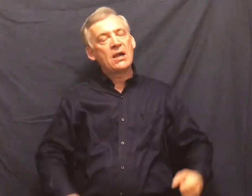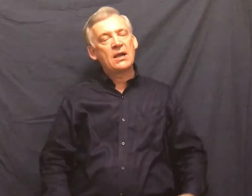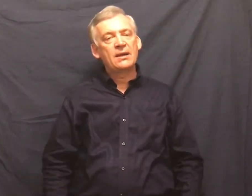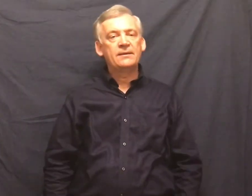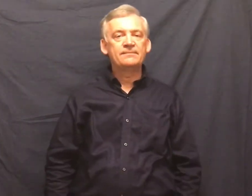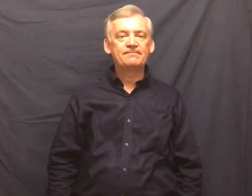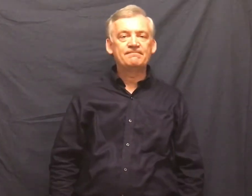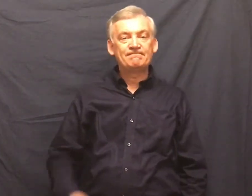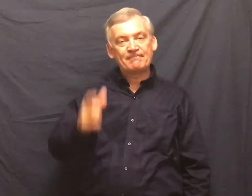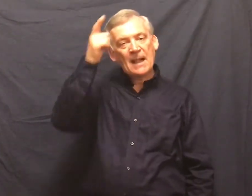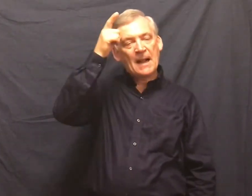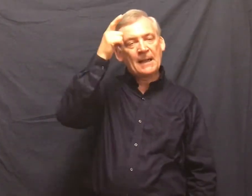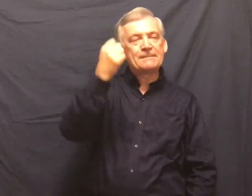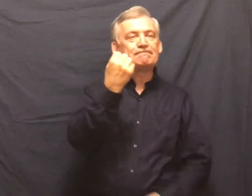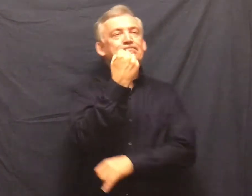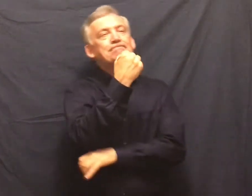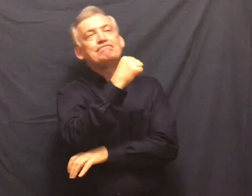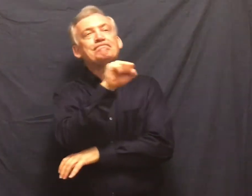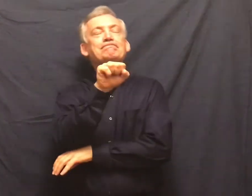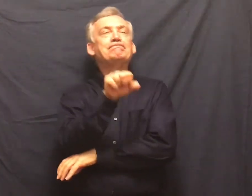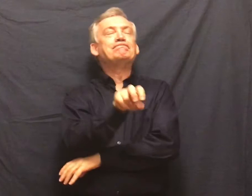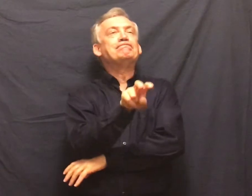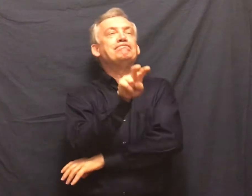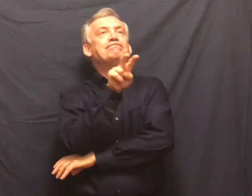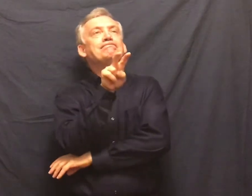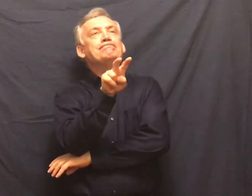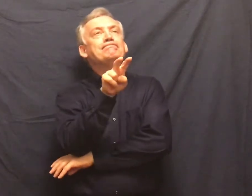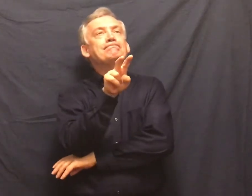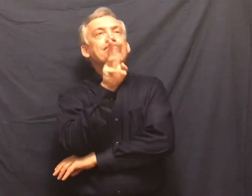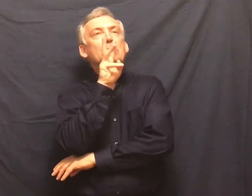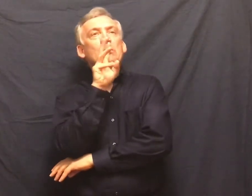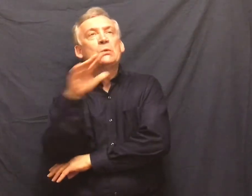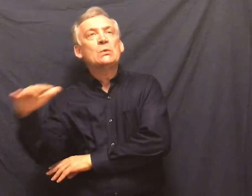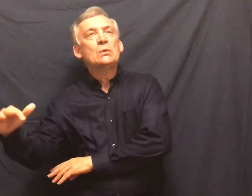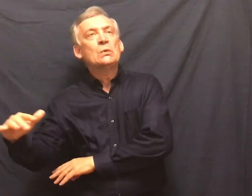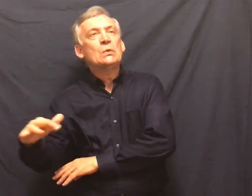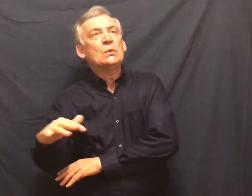Lenny turned his head and looked off across the pool and up the darkening slope of the Gabelons.